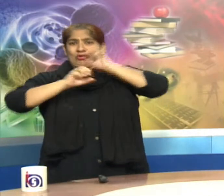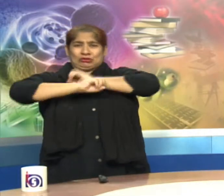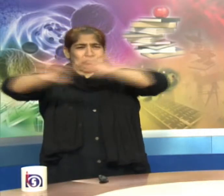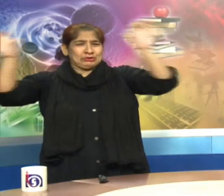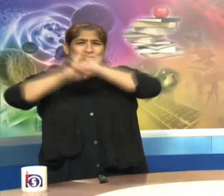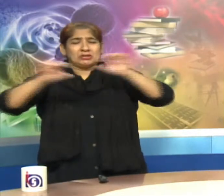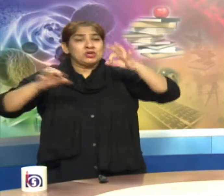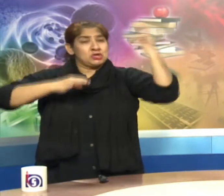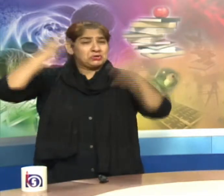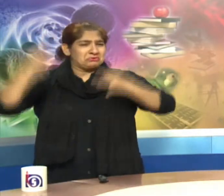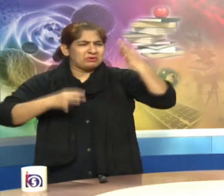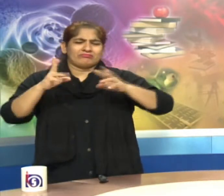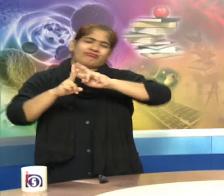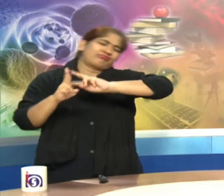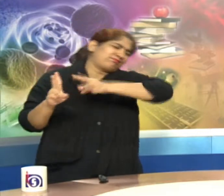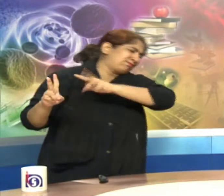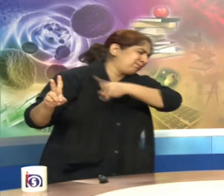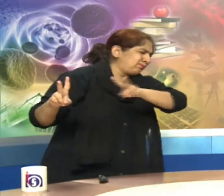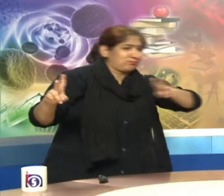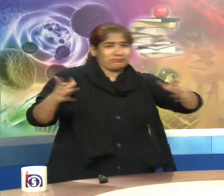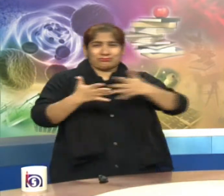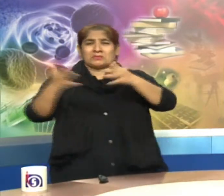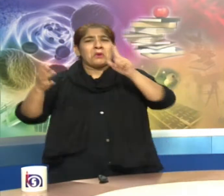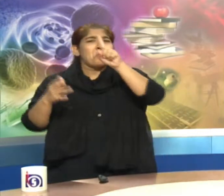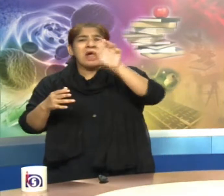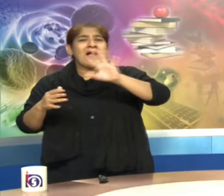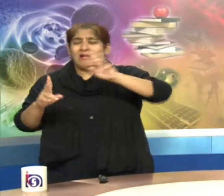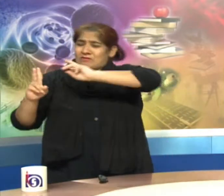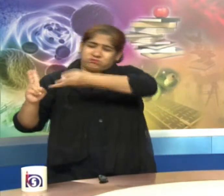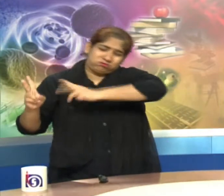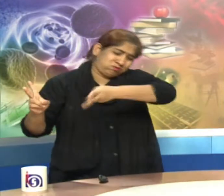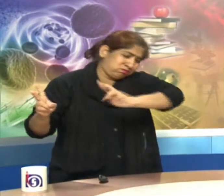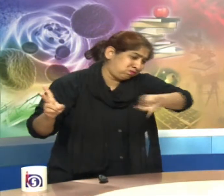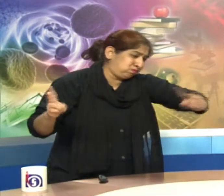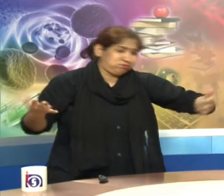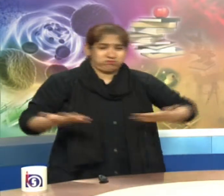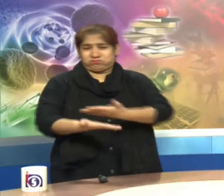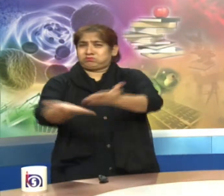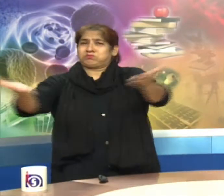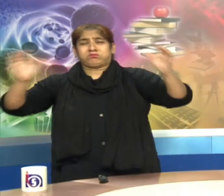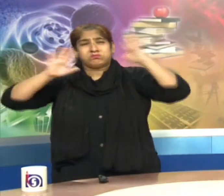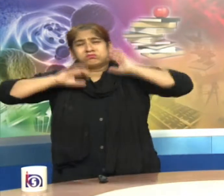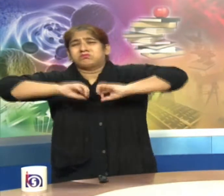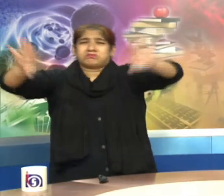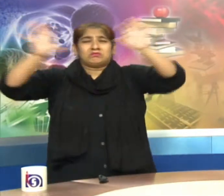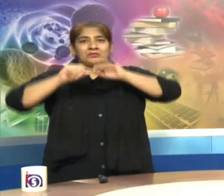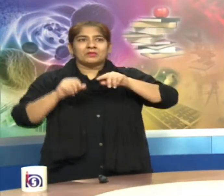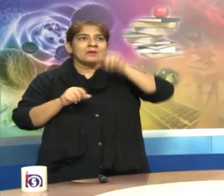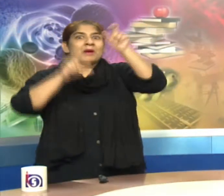the limitations of the advertising. There are so many benefits and so many